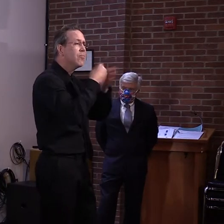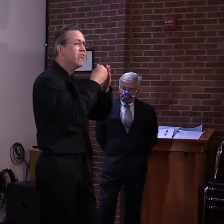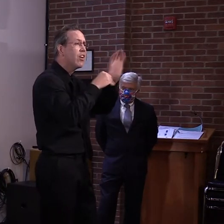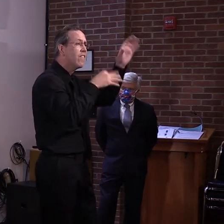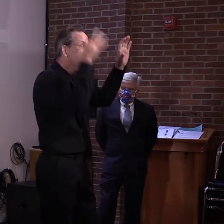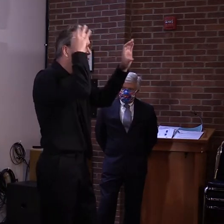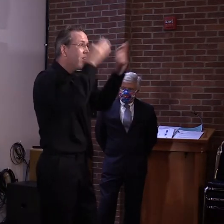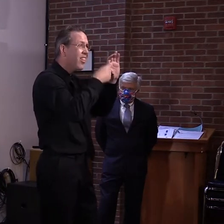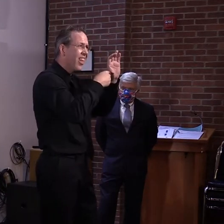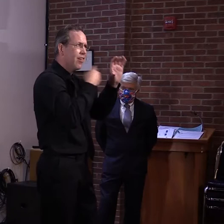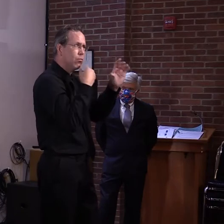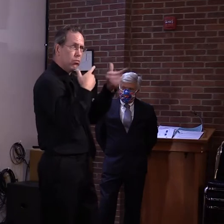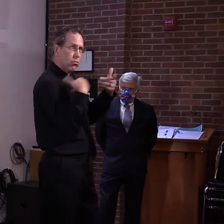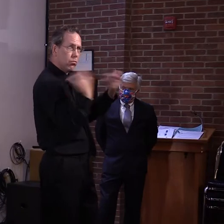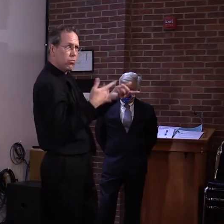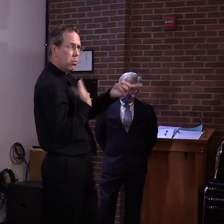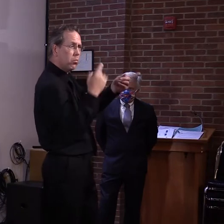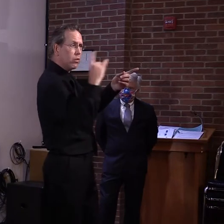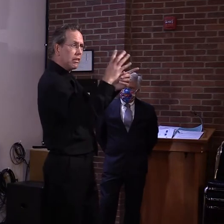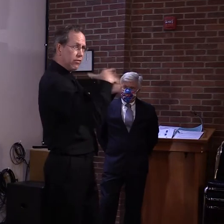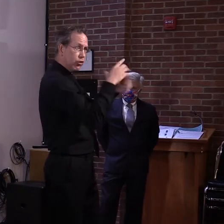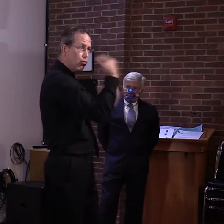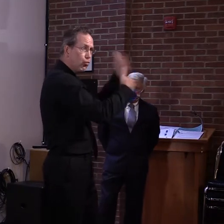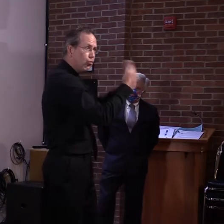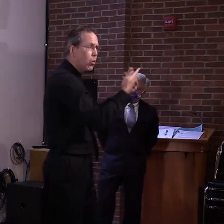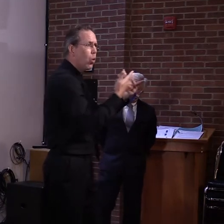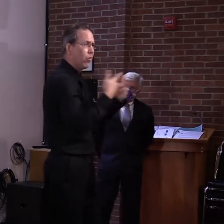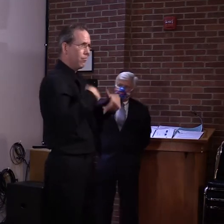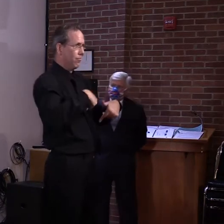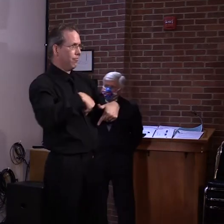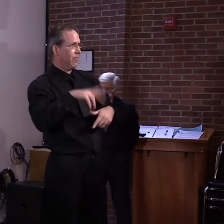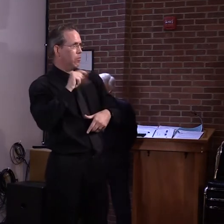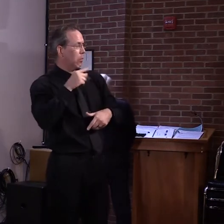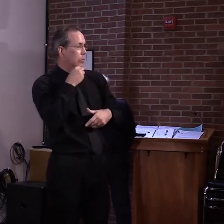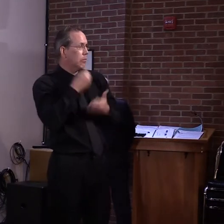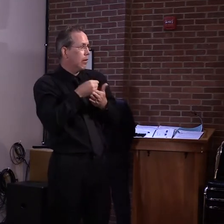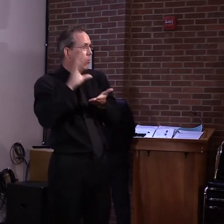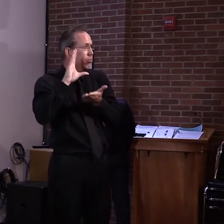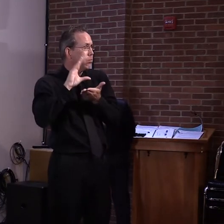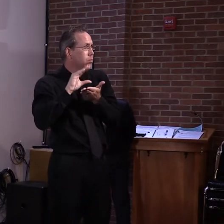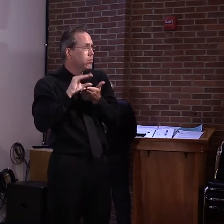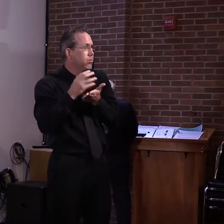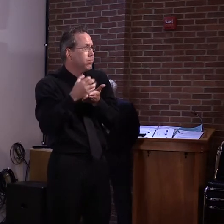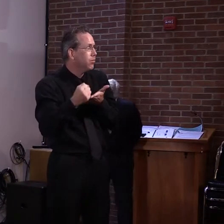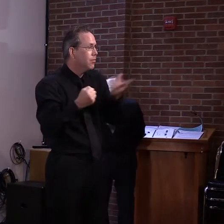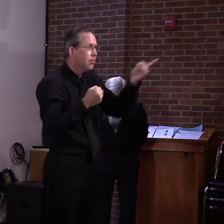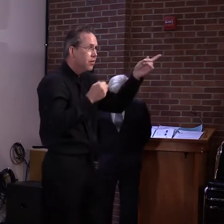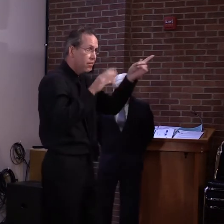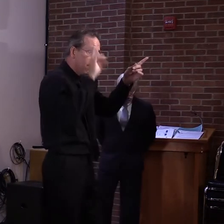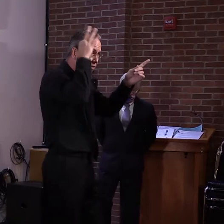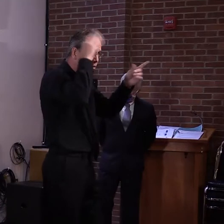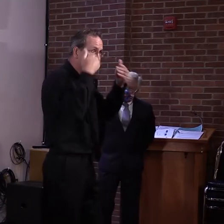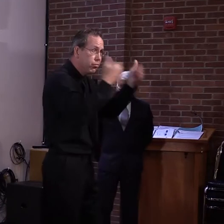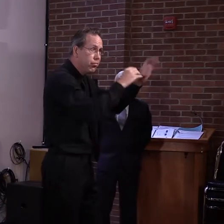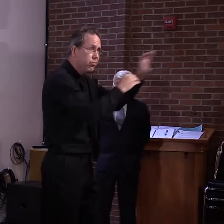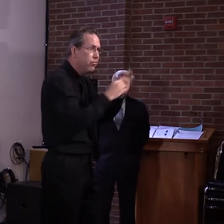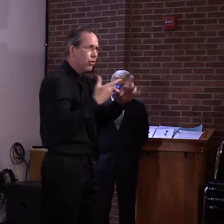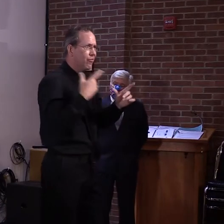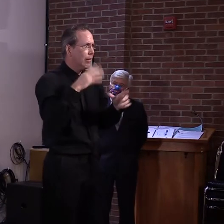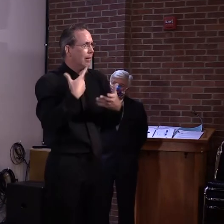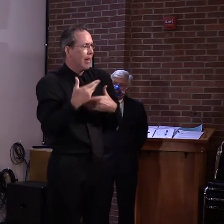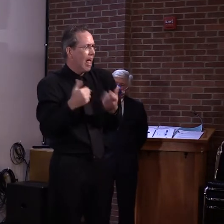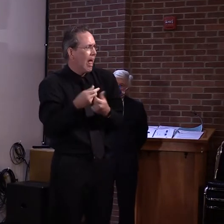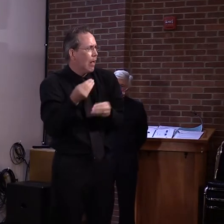Well, as you know, we put a plan forward to the legislature that did utilize all the CARES